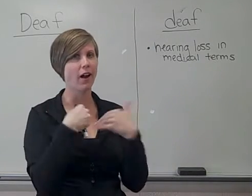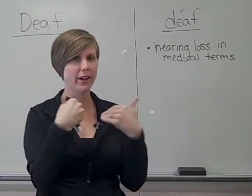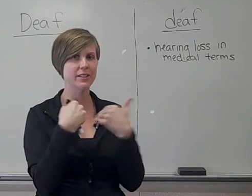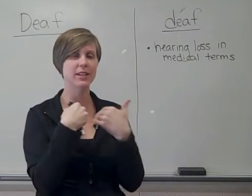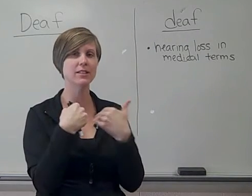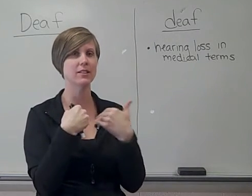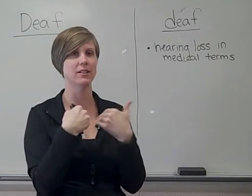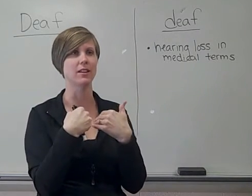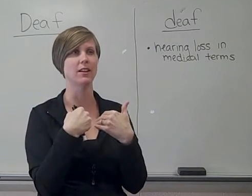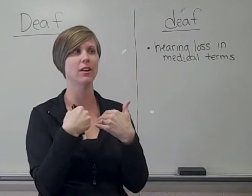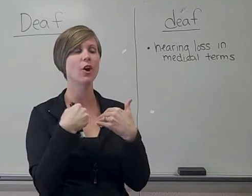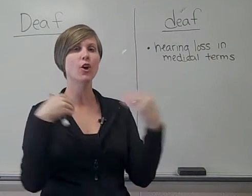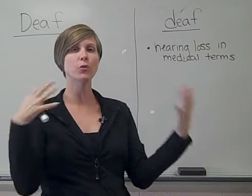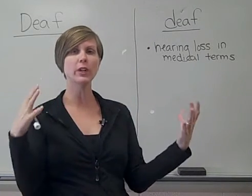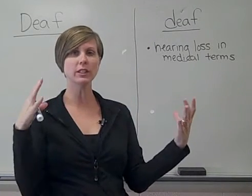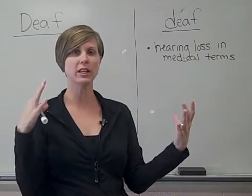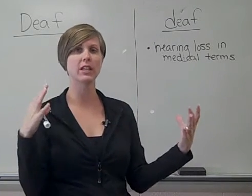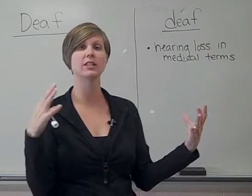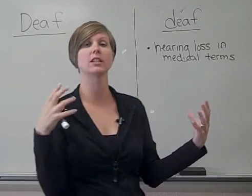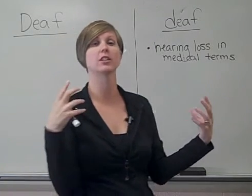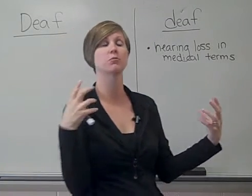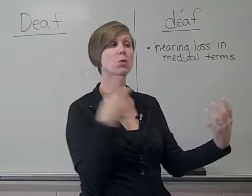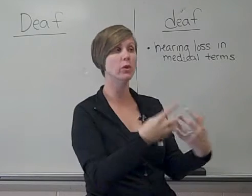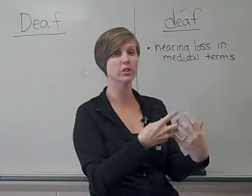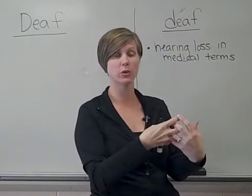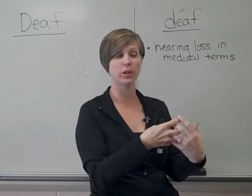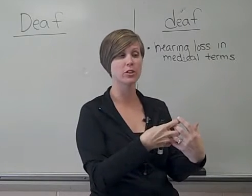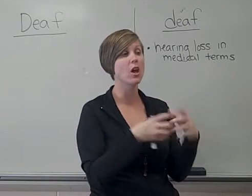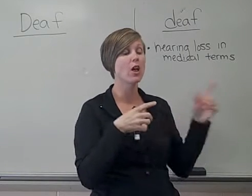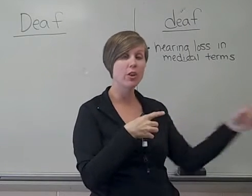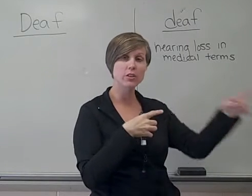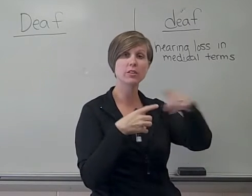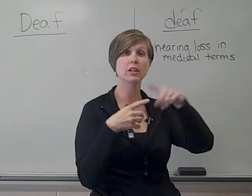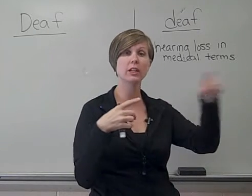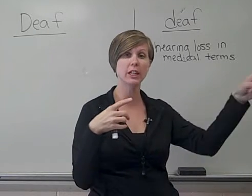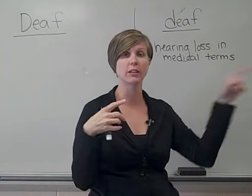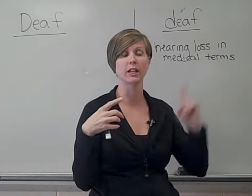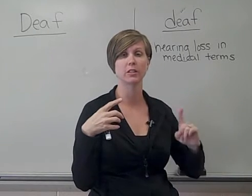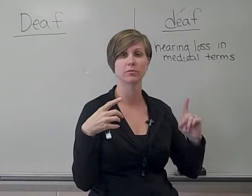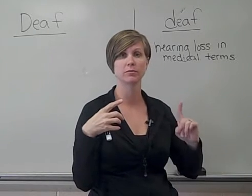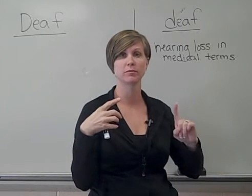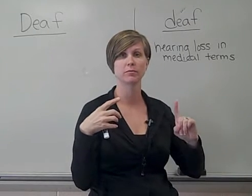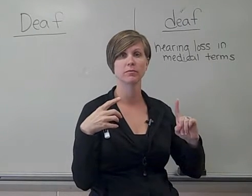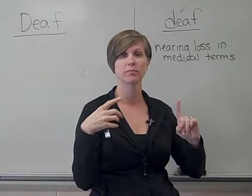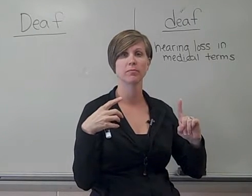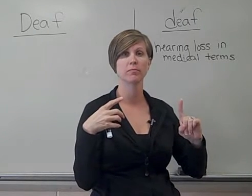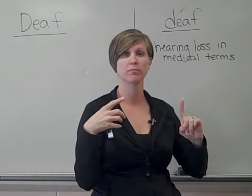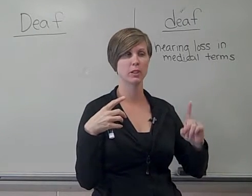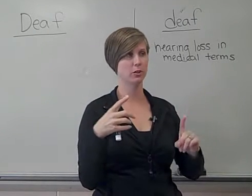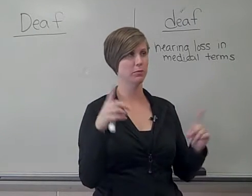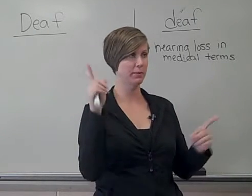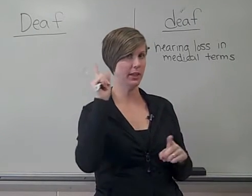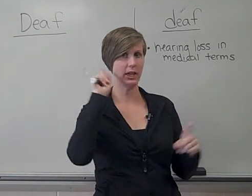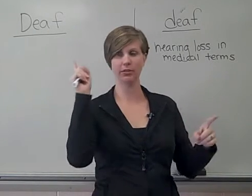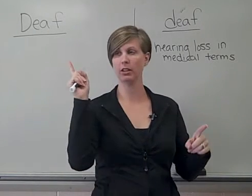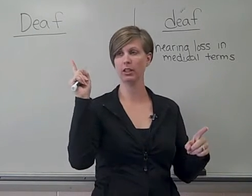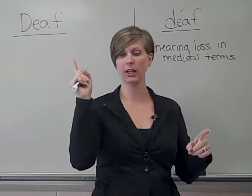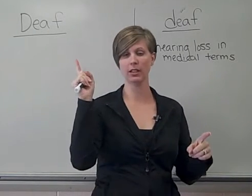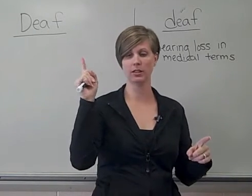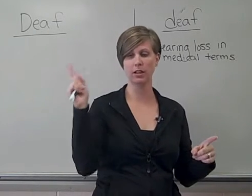identity really is geared more towards those that are hearing. Maybe they have hearing aids and they